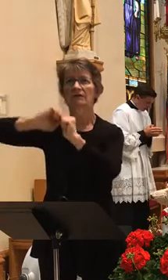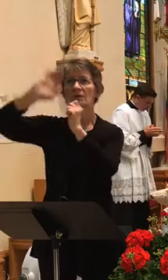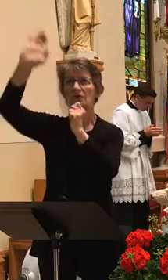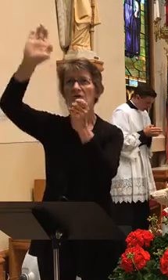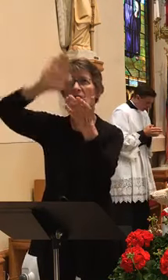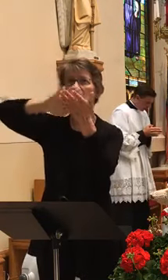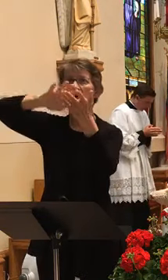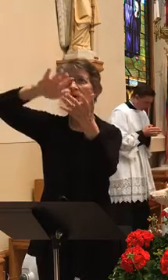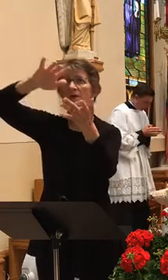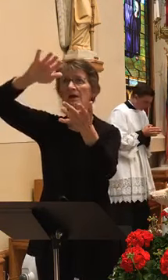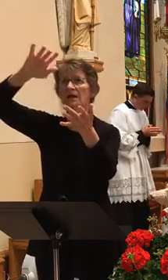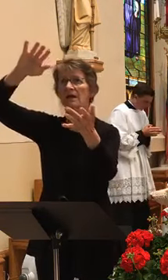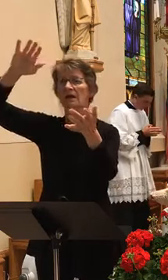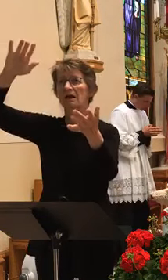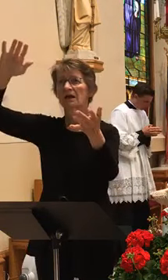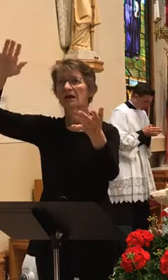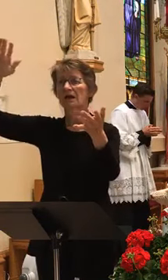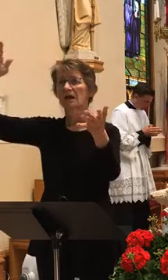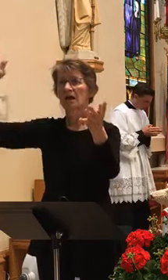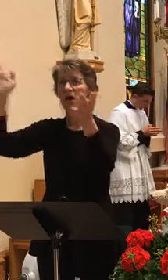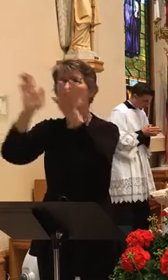Full of your glory,